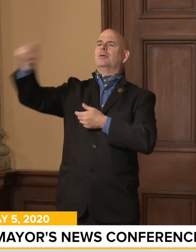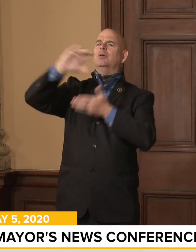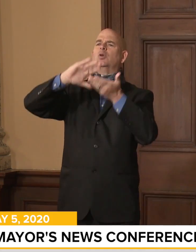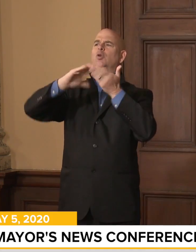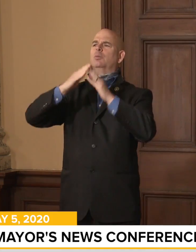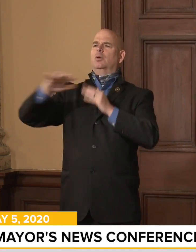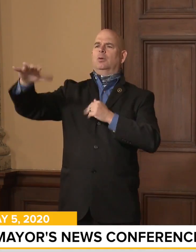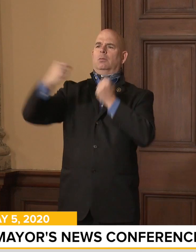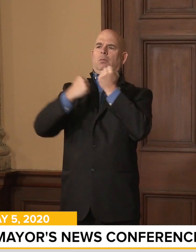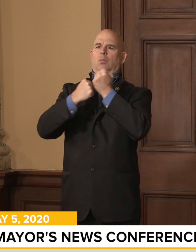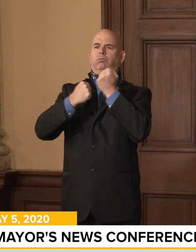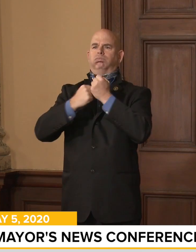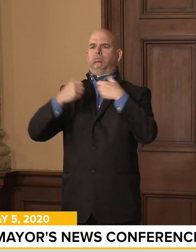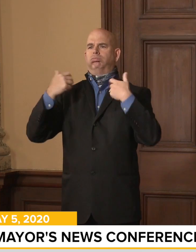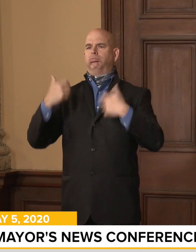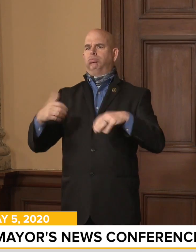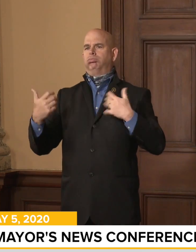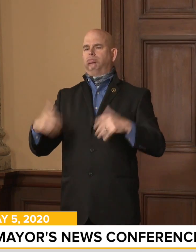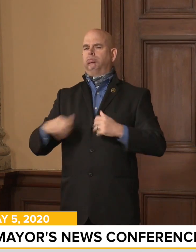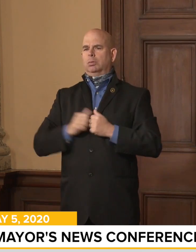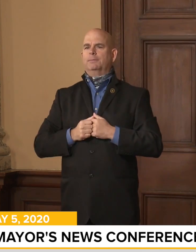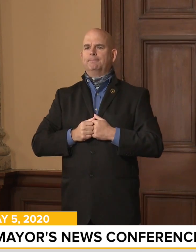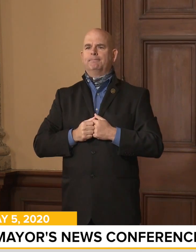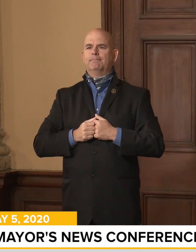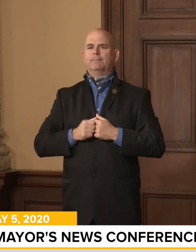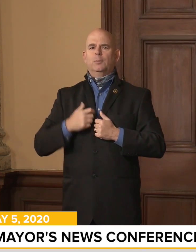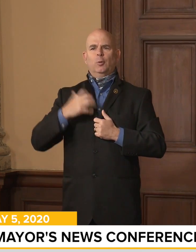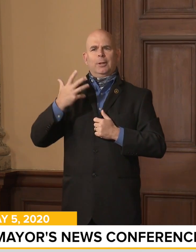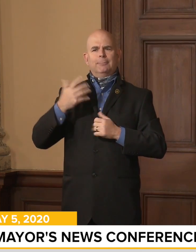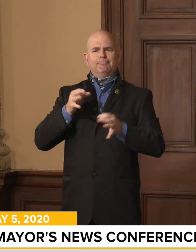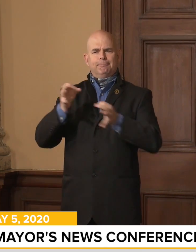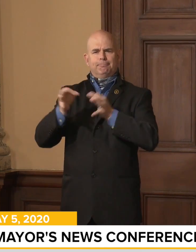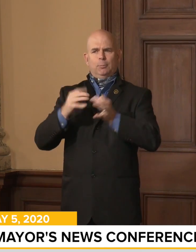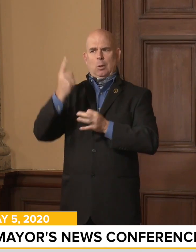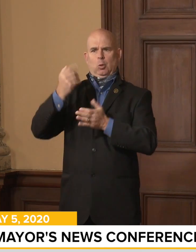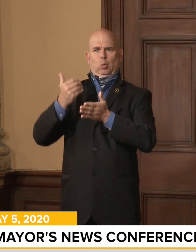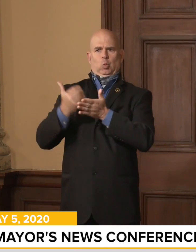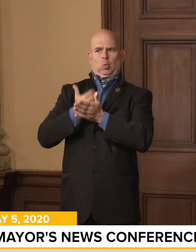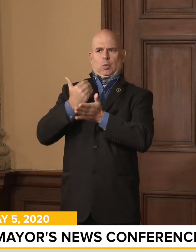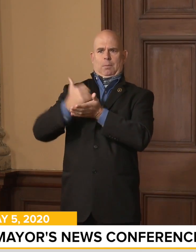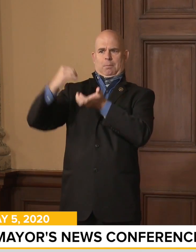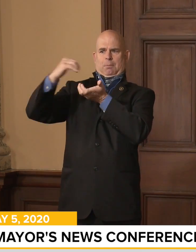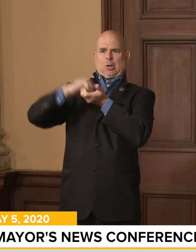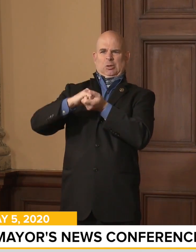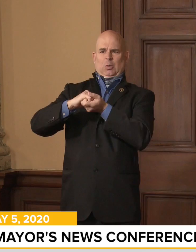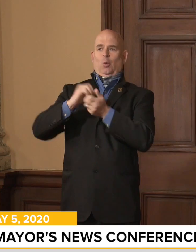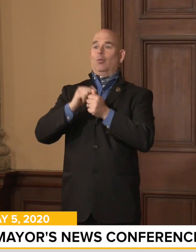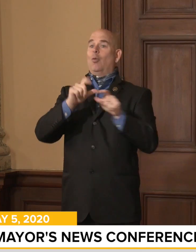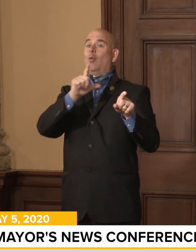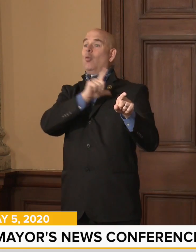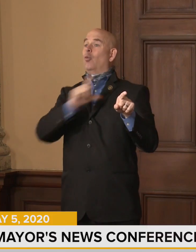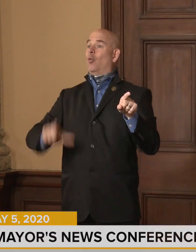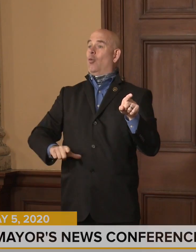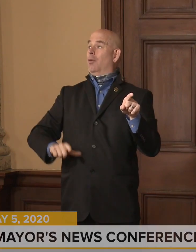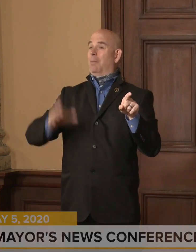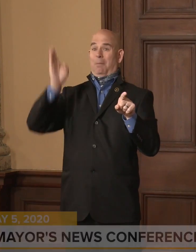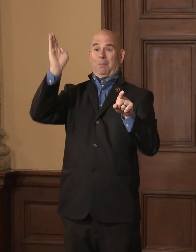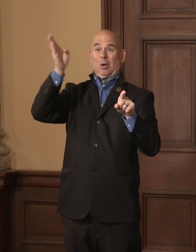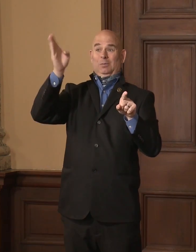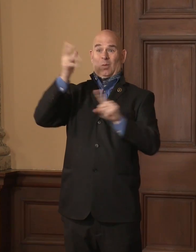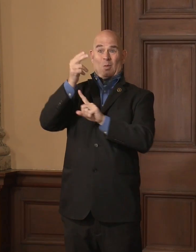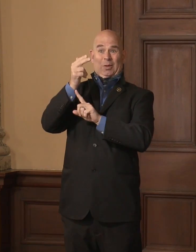to particularly highlight a partnership we've recently formed with the Lord Baltimore Hotel and the University of Maryland Medical System